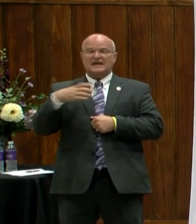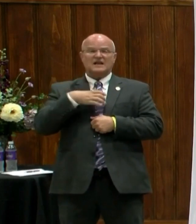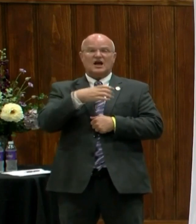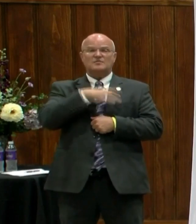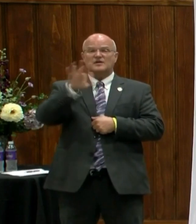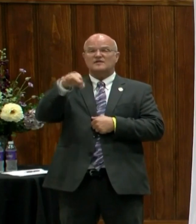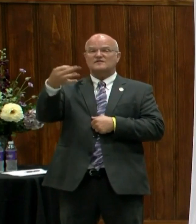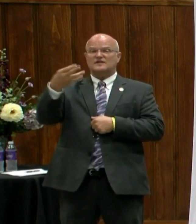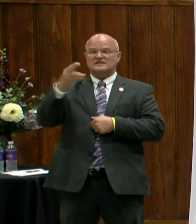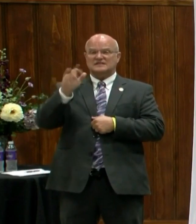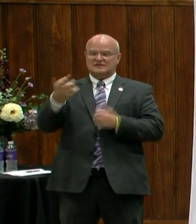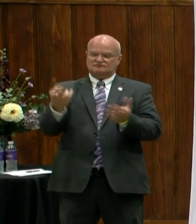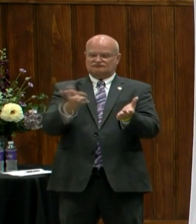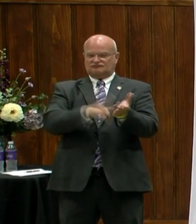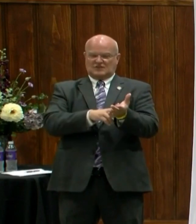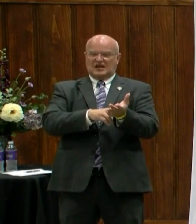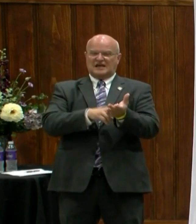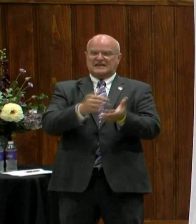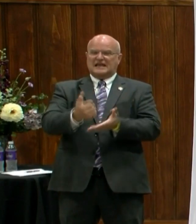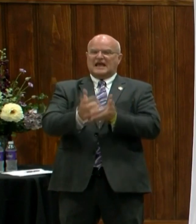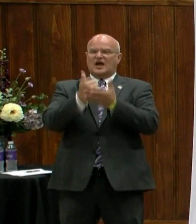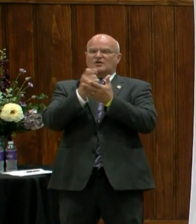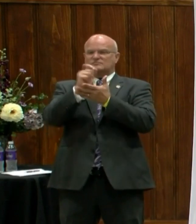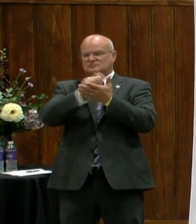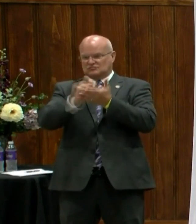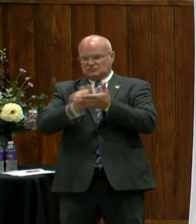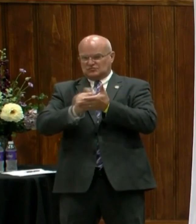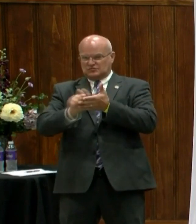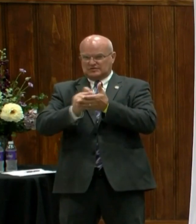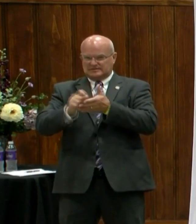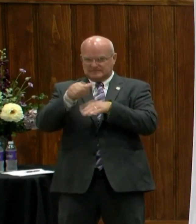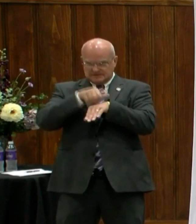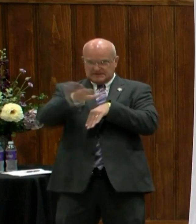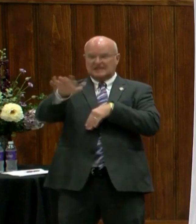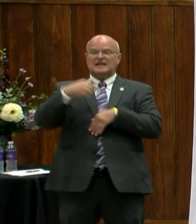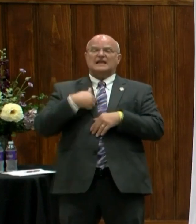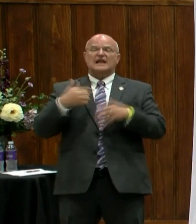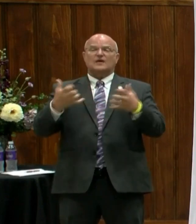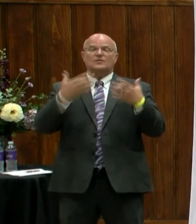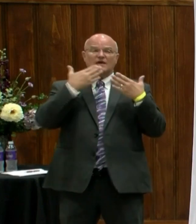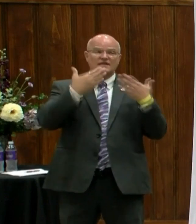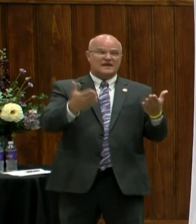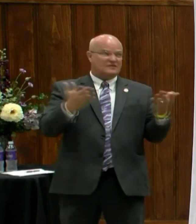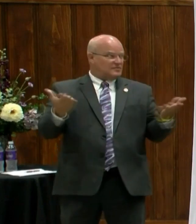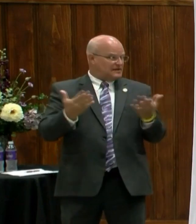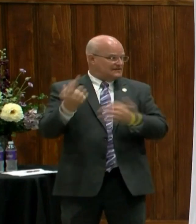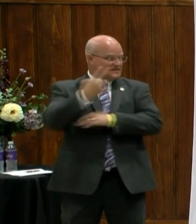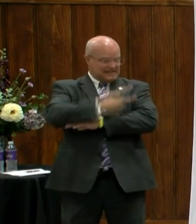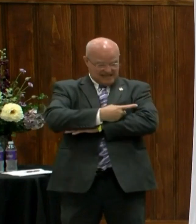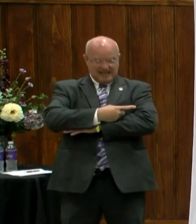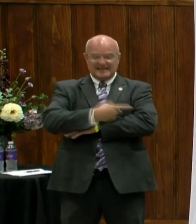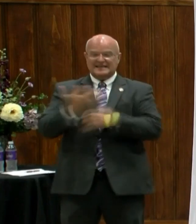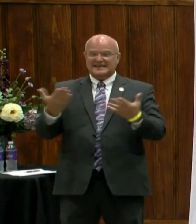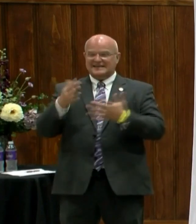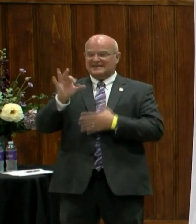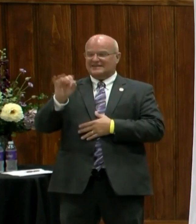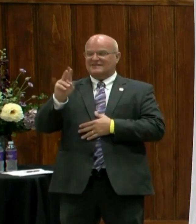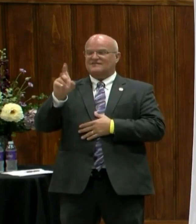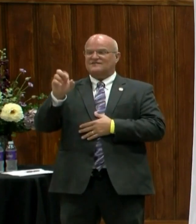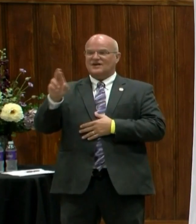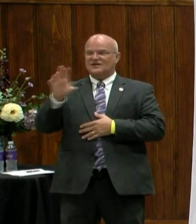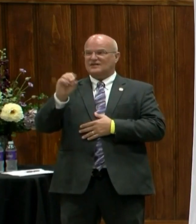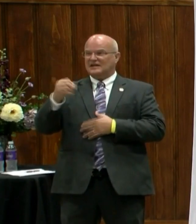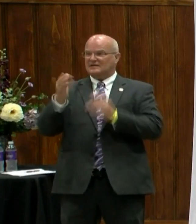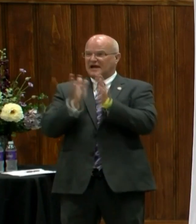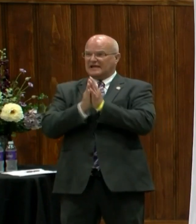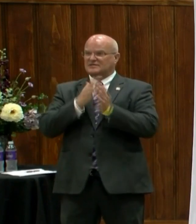Congressman French Hill signed that letter, helped put it together and released it. And I wanted to thank you for being here today here in Faulkner County, but I wanted